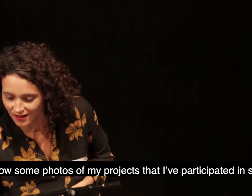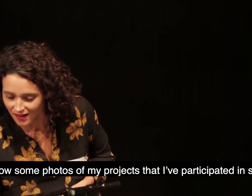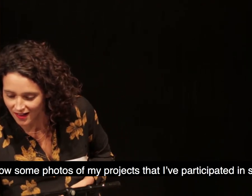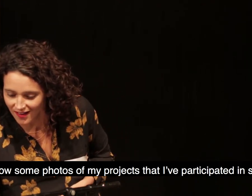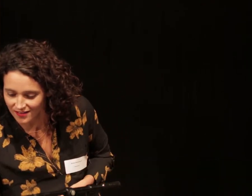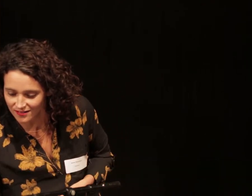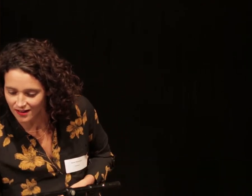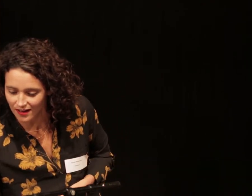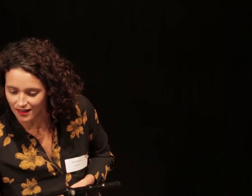far.